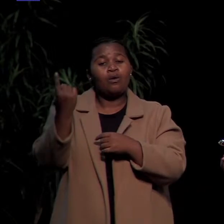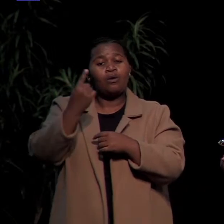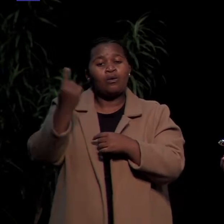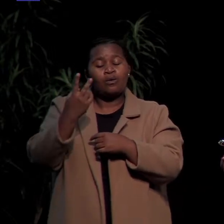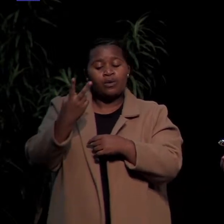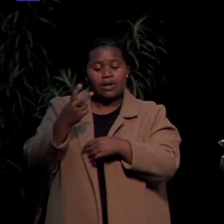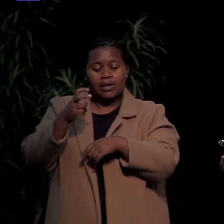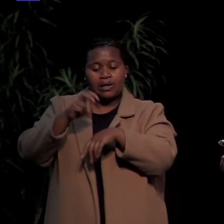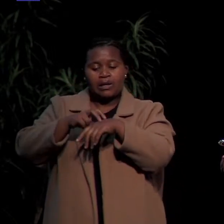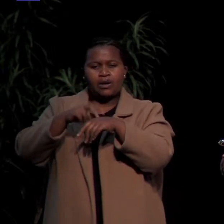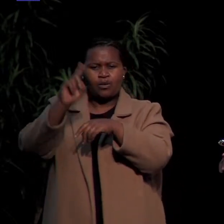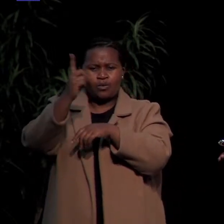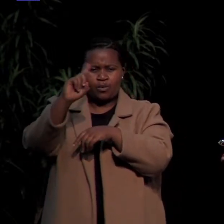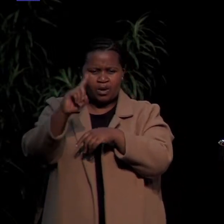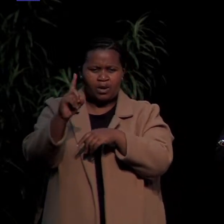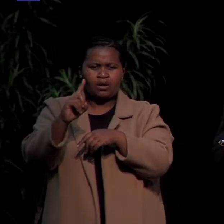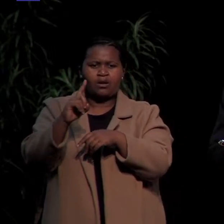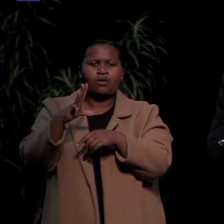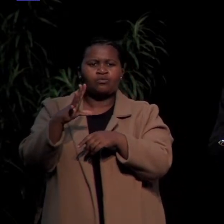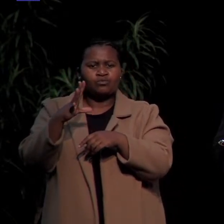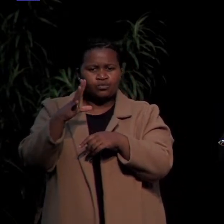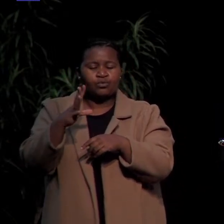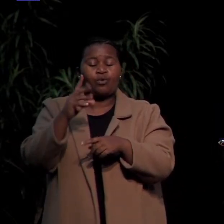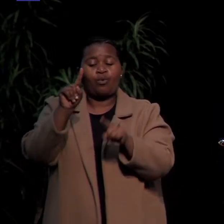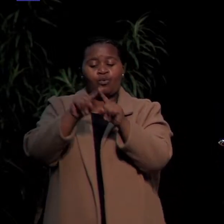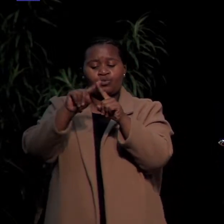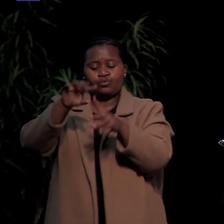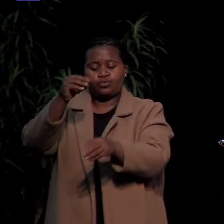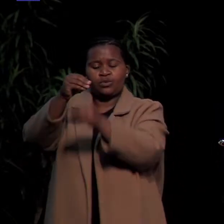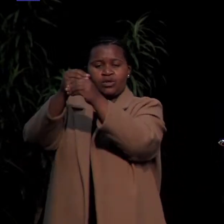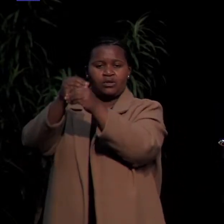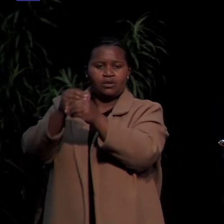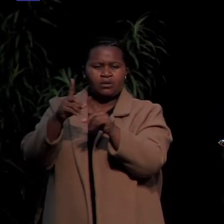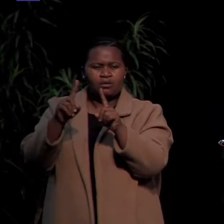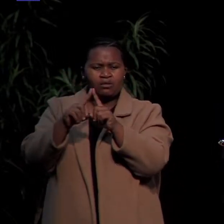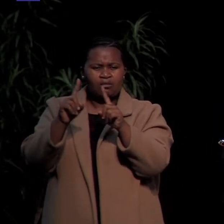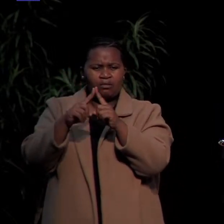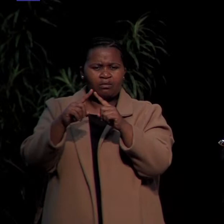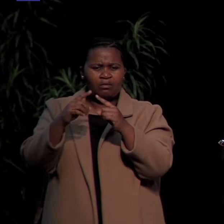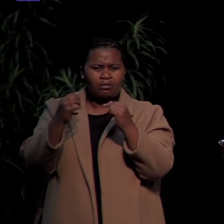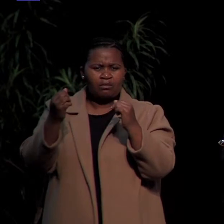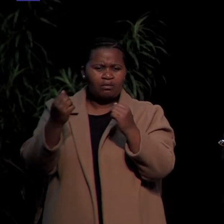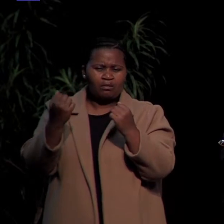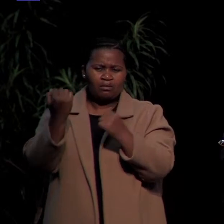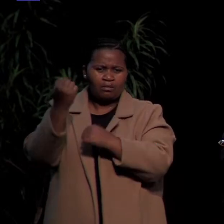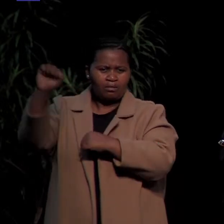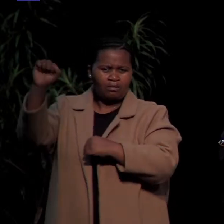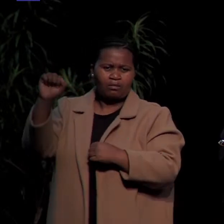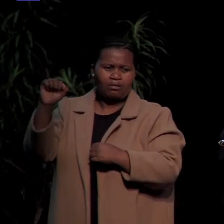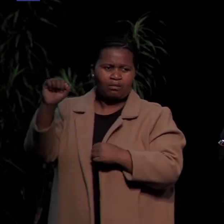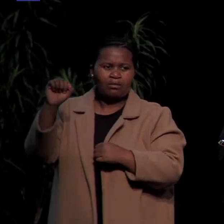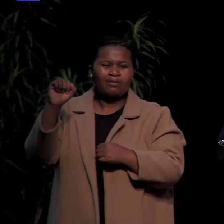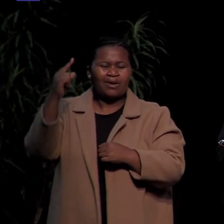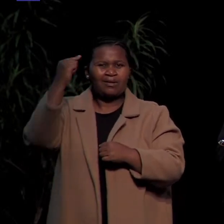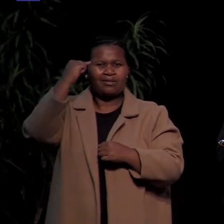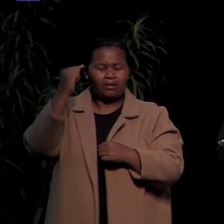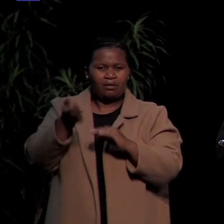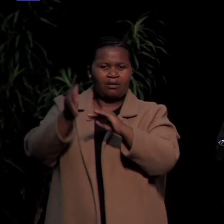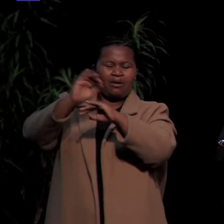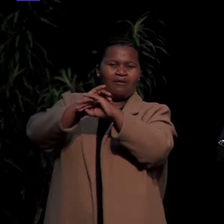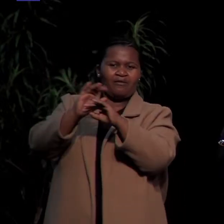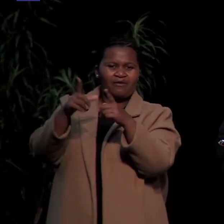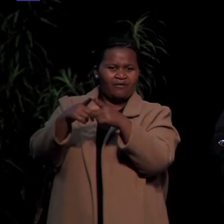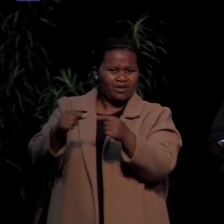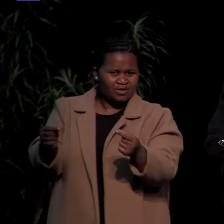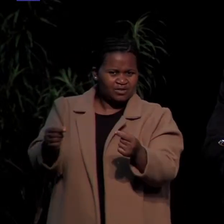we require the operation to be put in motion. In addition, there is a disagreement between this, okay, I think I've covered this.